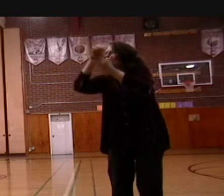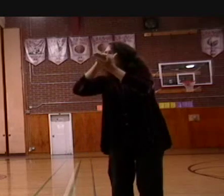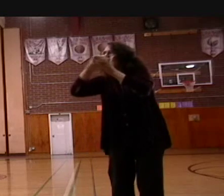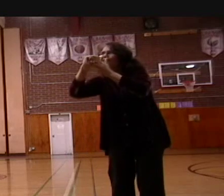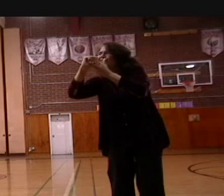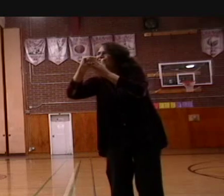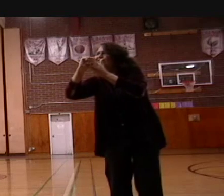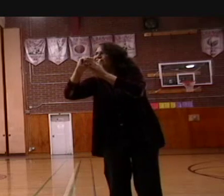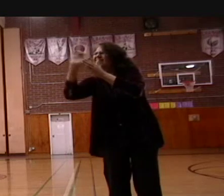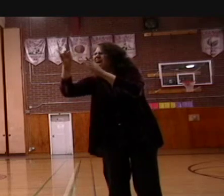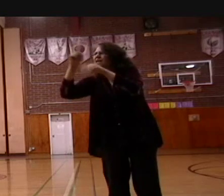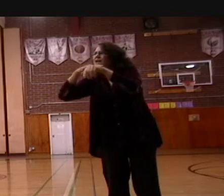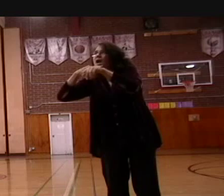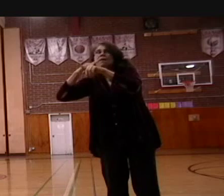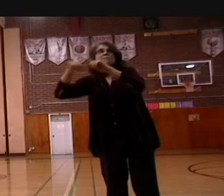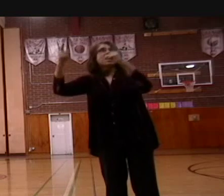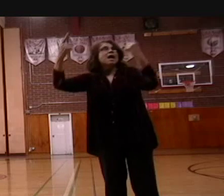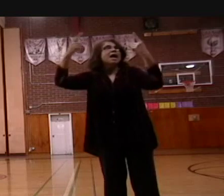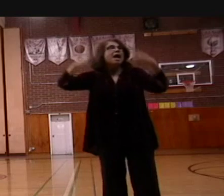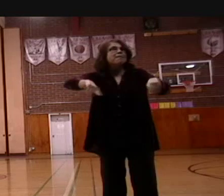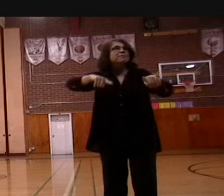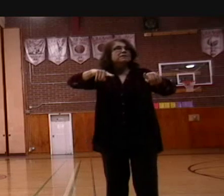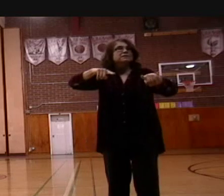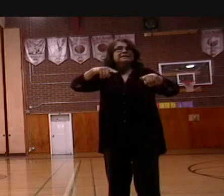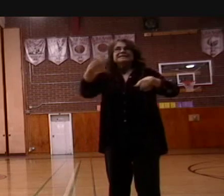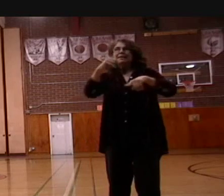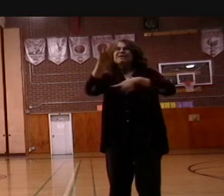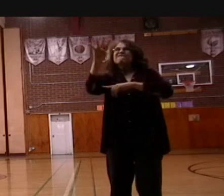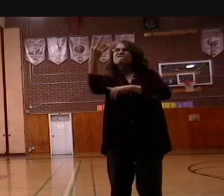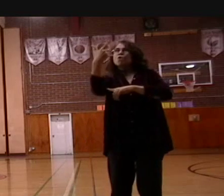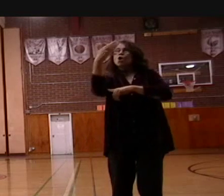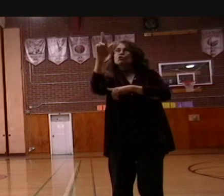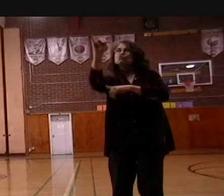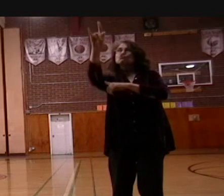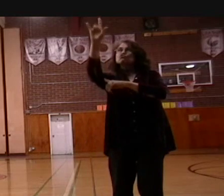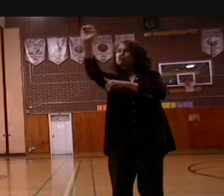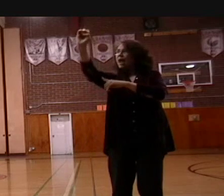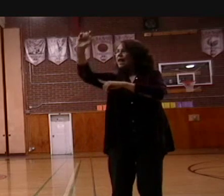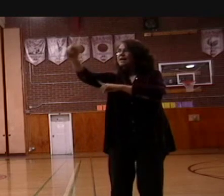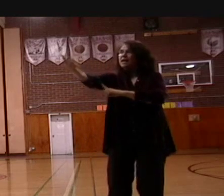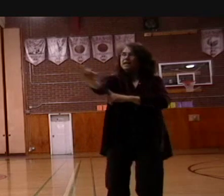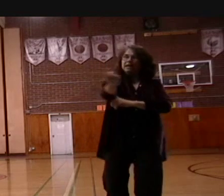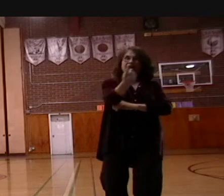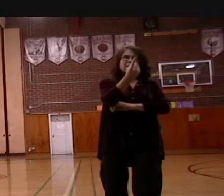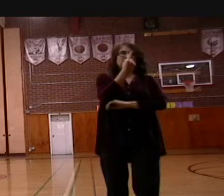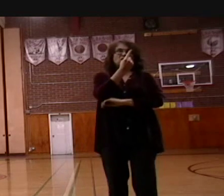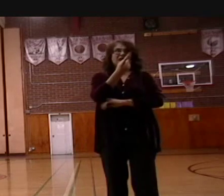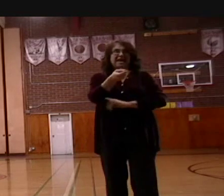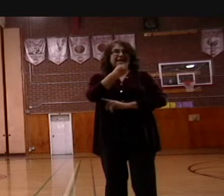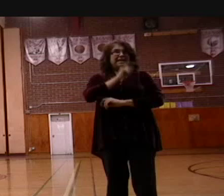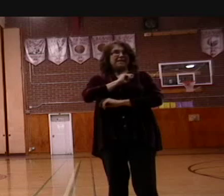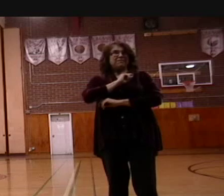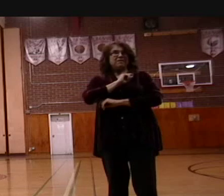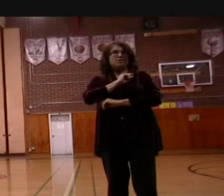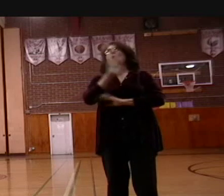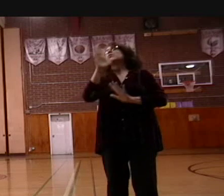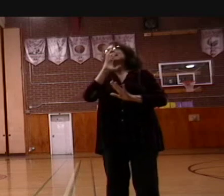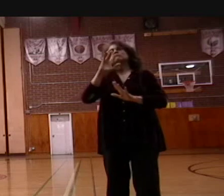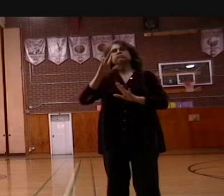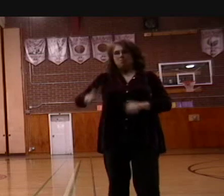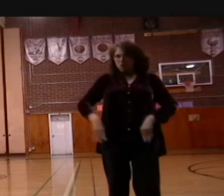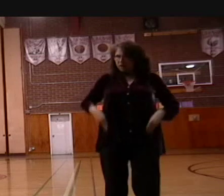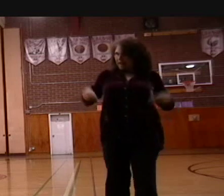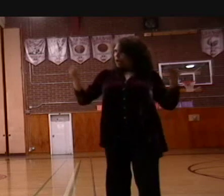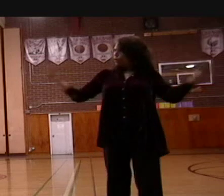classmate in fourth grade came up to me on the playground, reached into his pocket, and pulled out two $50 bills. I